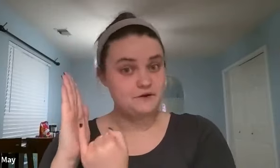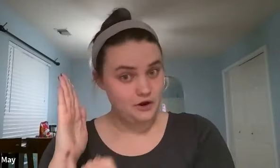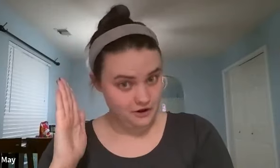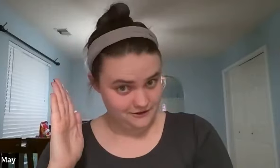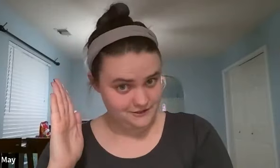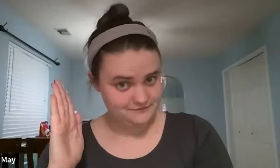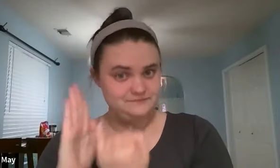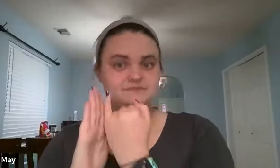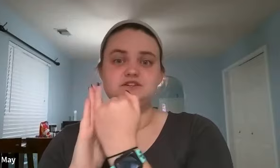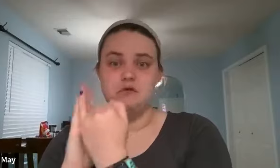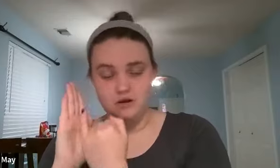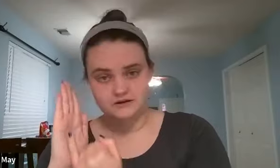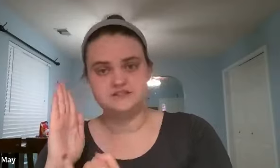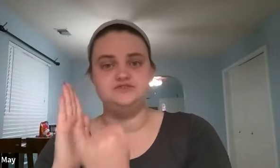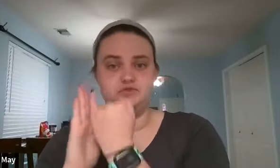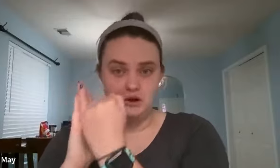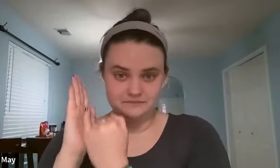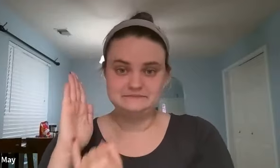for art. So art, draw.